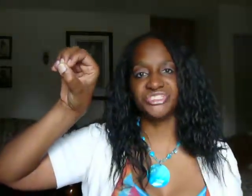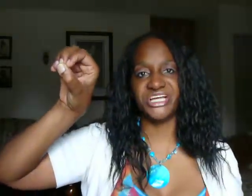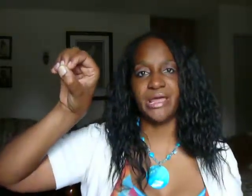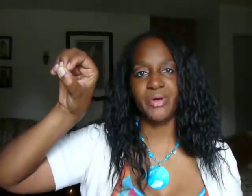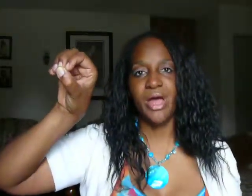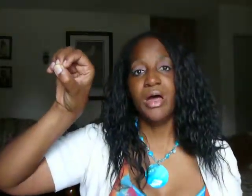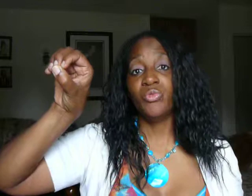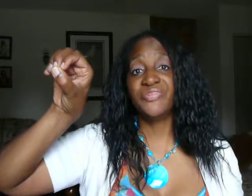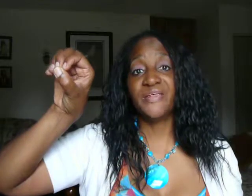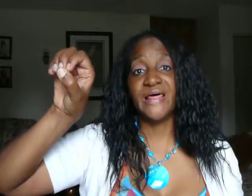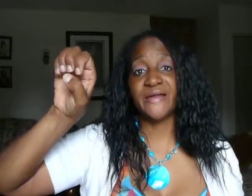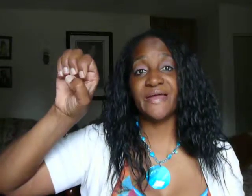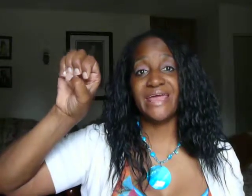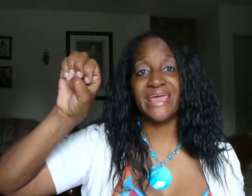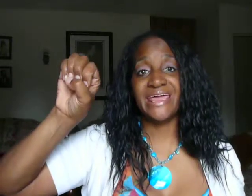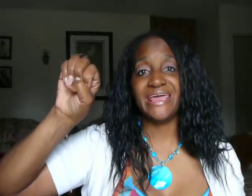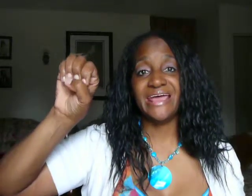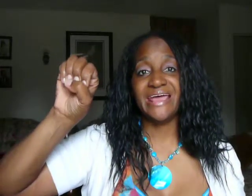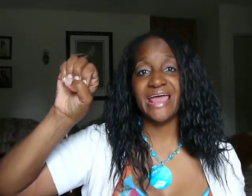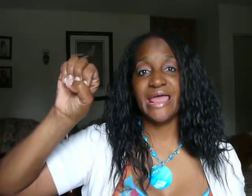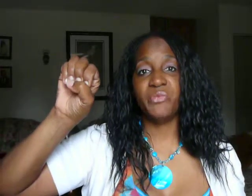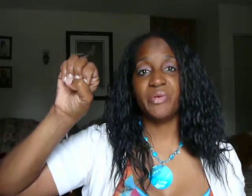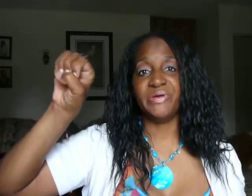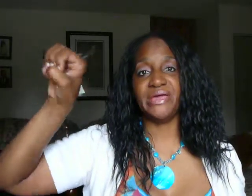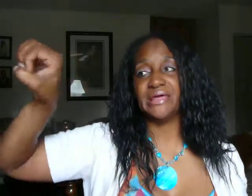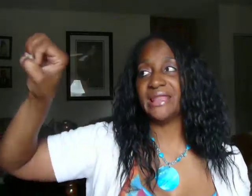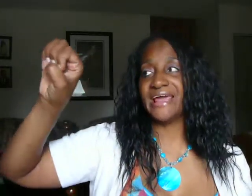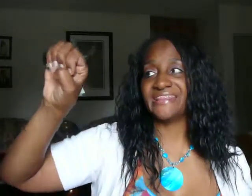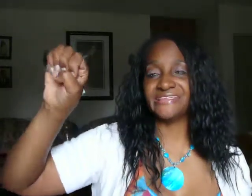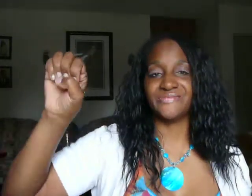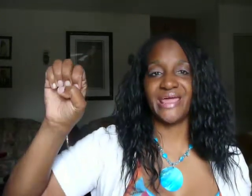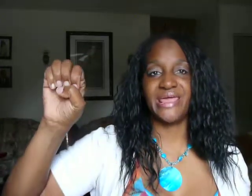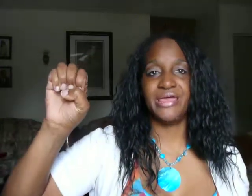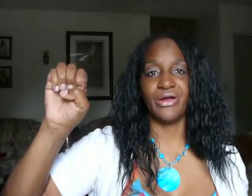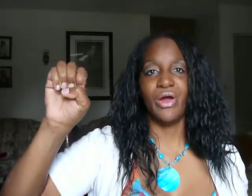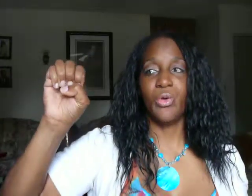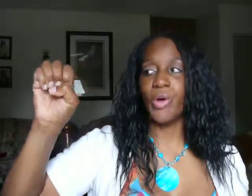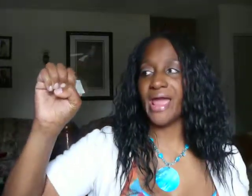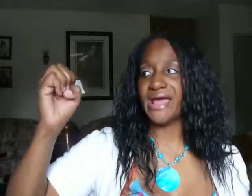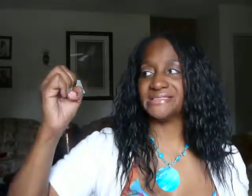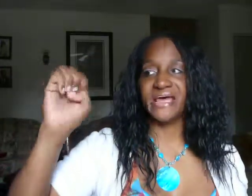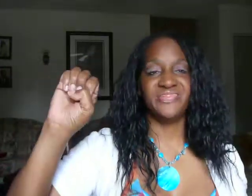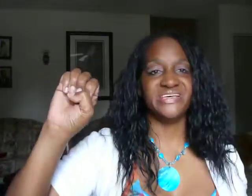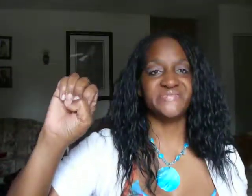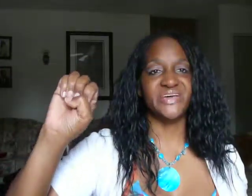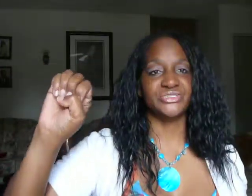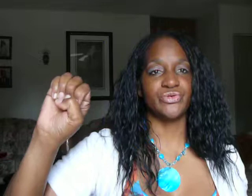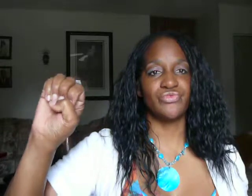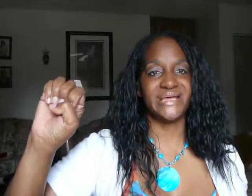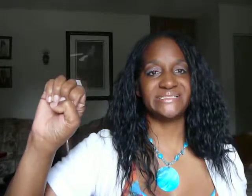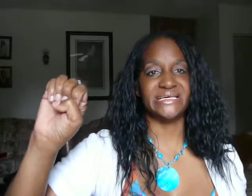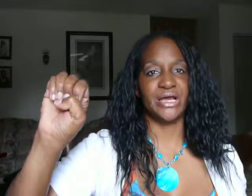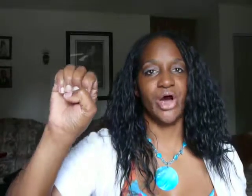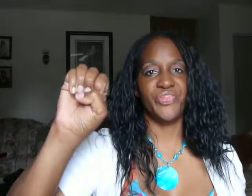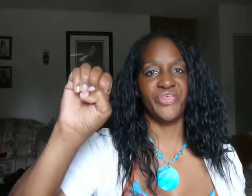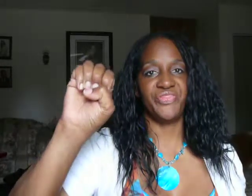shape. With the letter E, it would be like this right here, whereas these fingers are resting on the